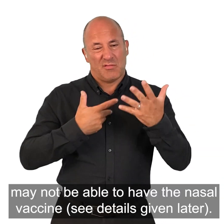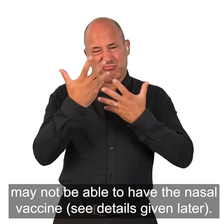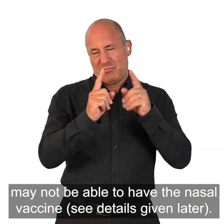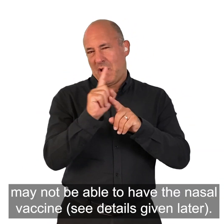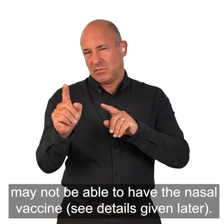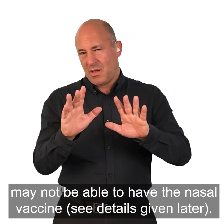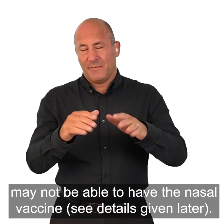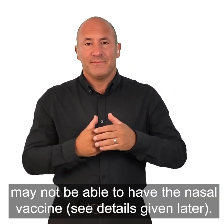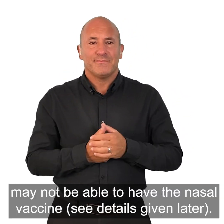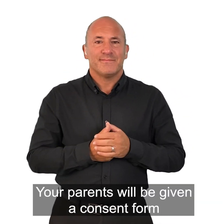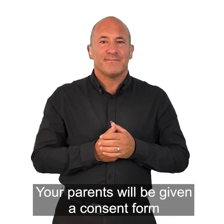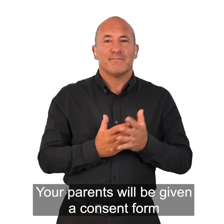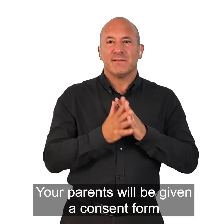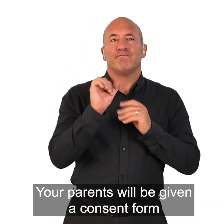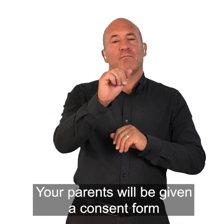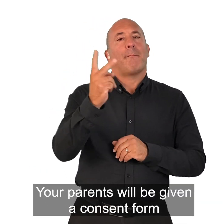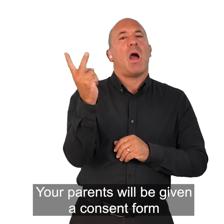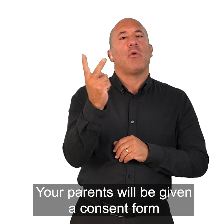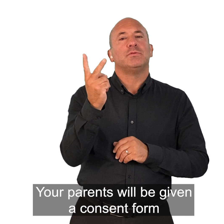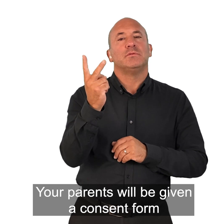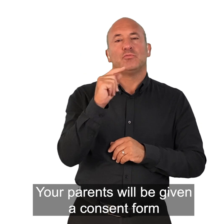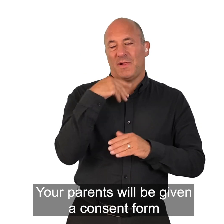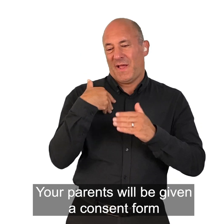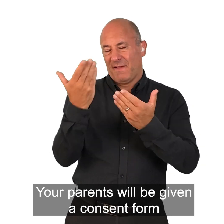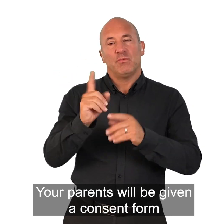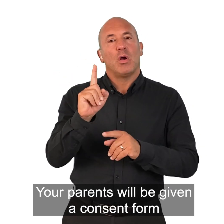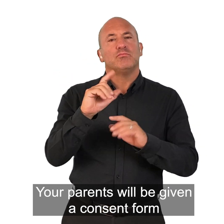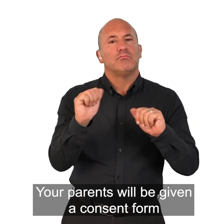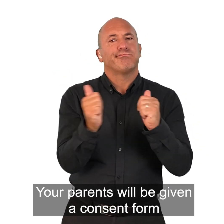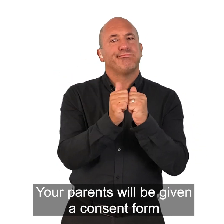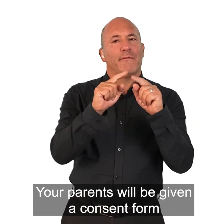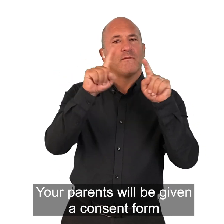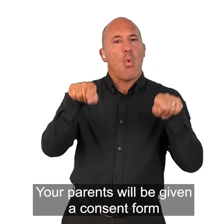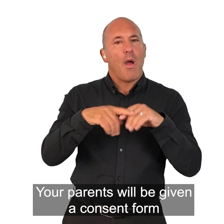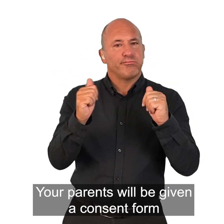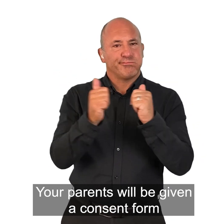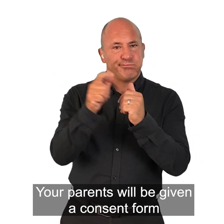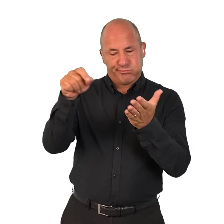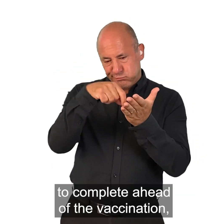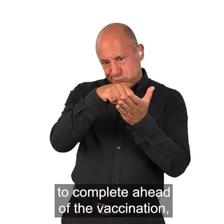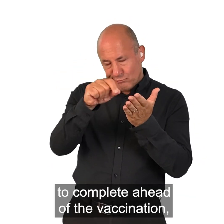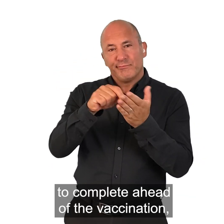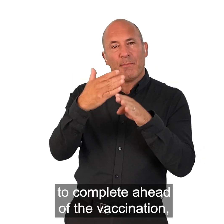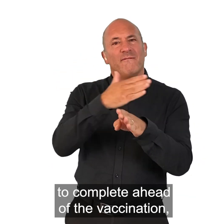able to have the nasal vaccine. See details given later. Your parents will be given a consent form to complete ahead